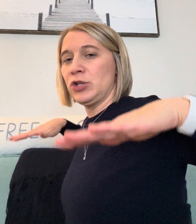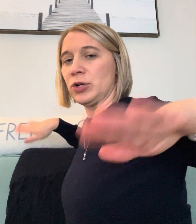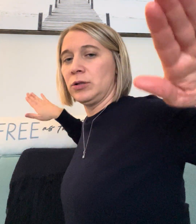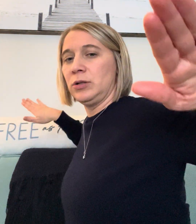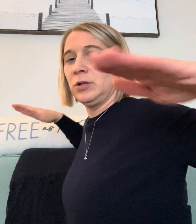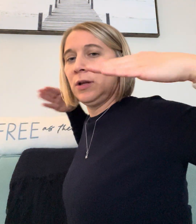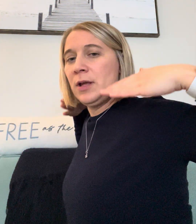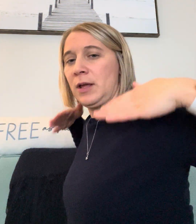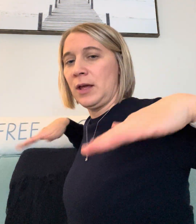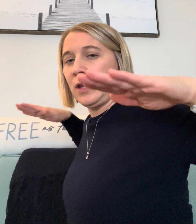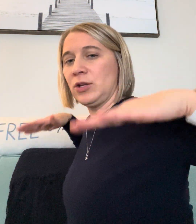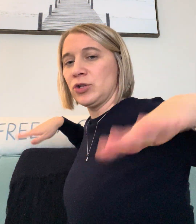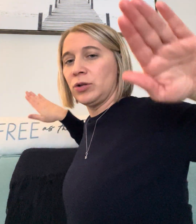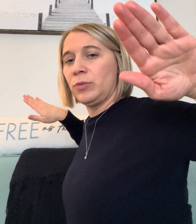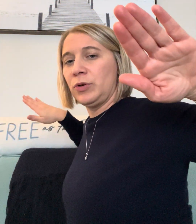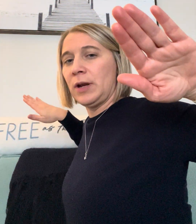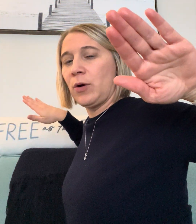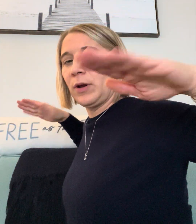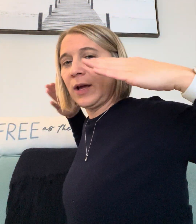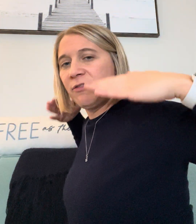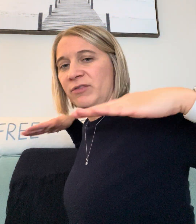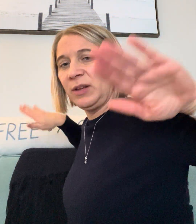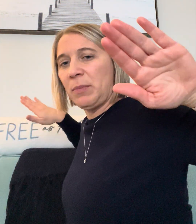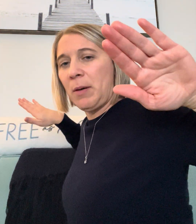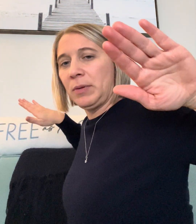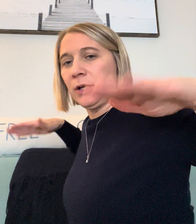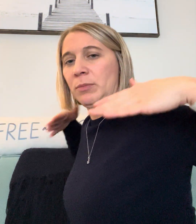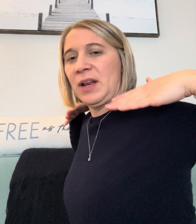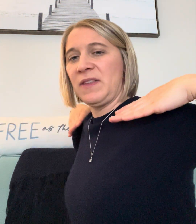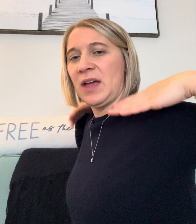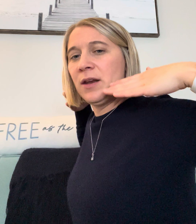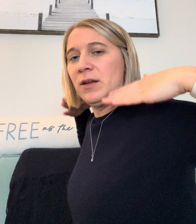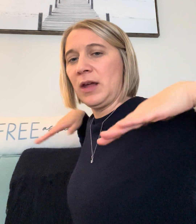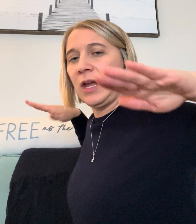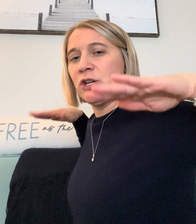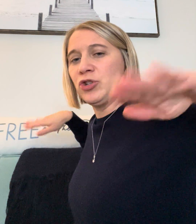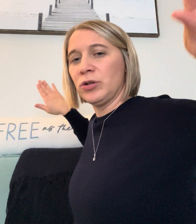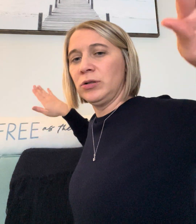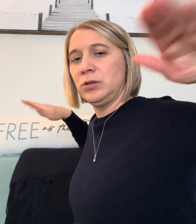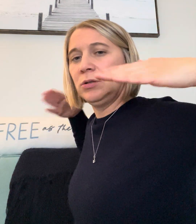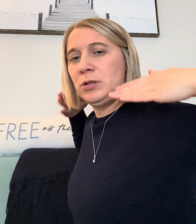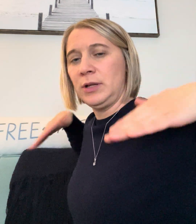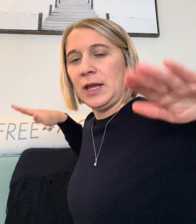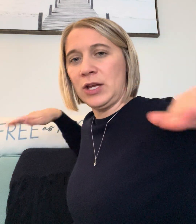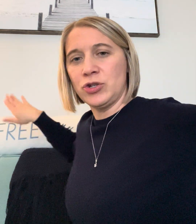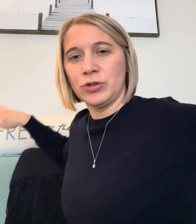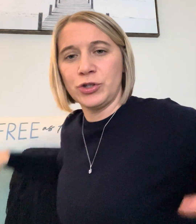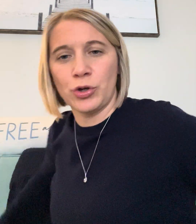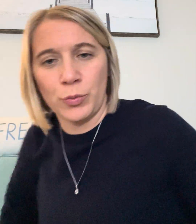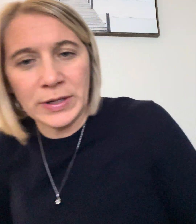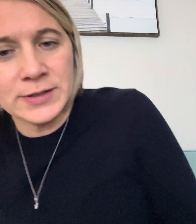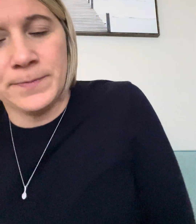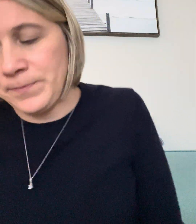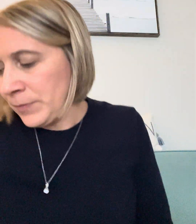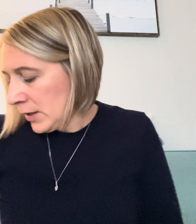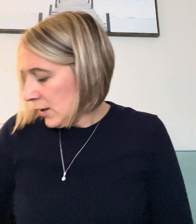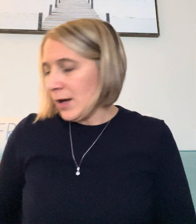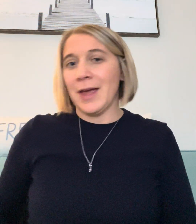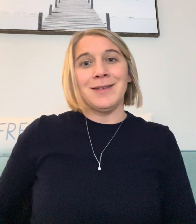Angel. When you get out, I kind of flip them up a little bit at the end. Angel, to show the wings. Again, a